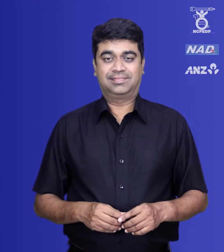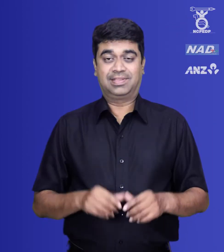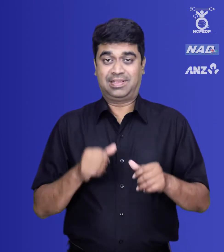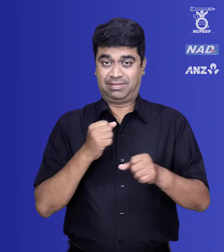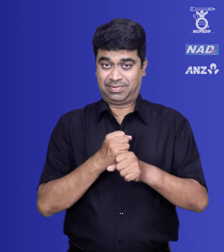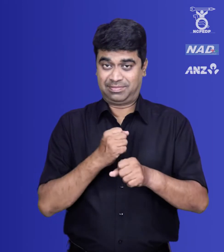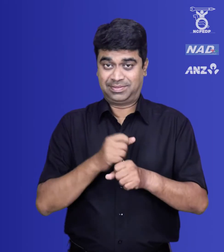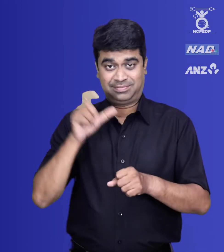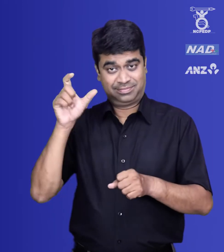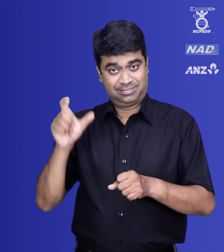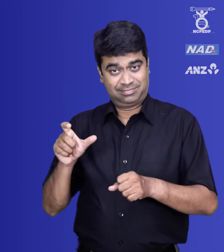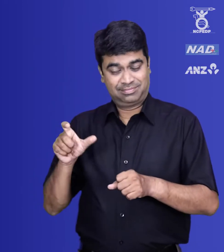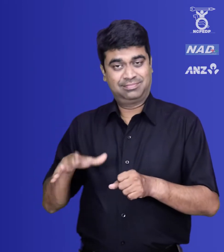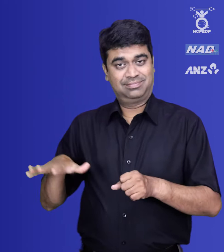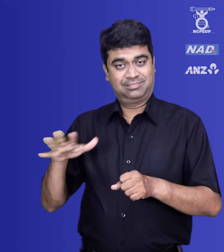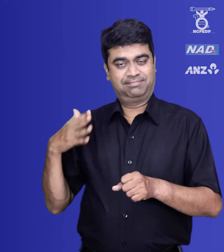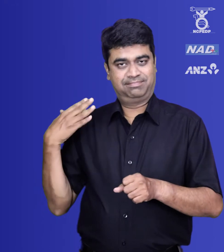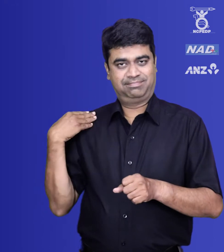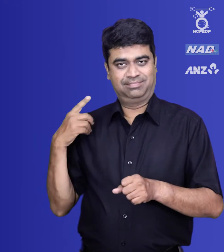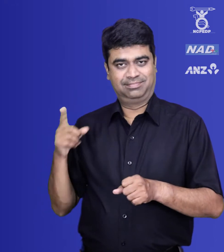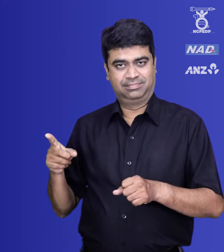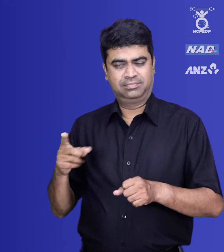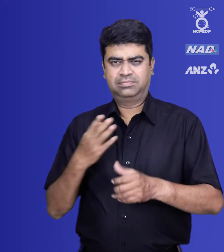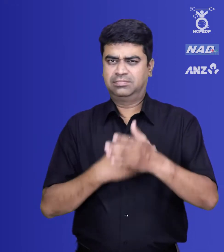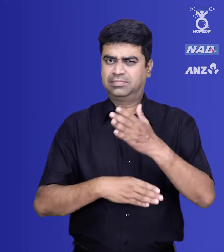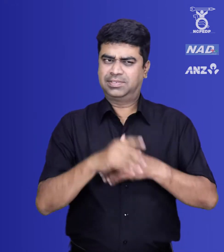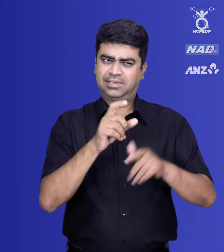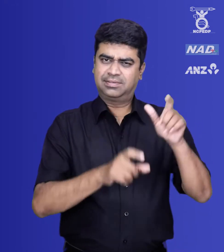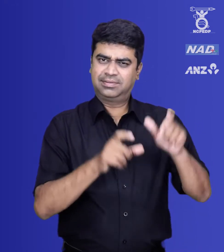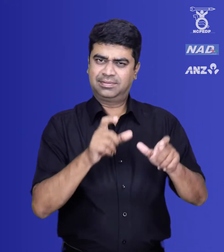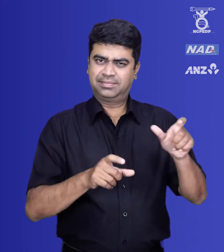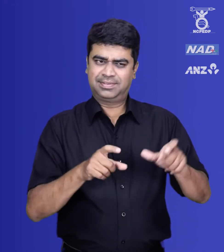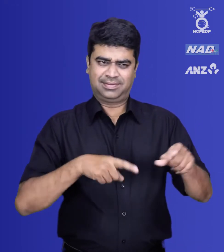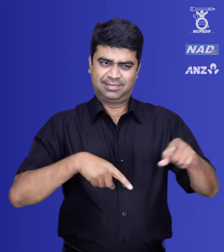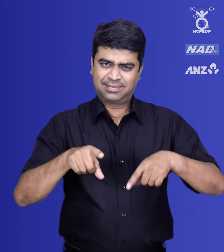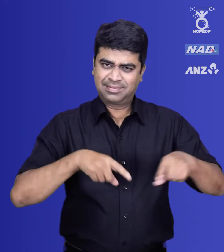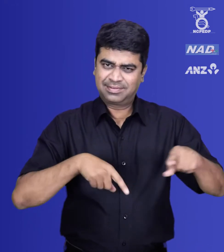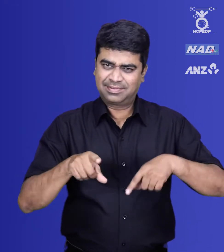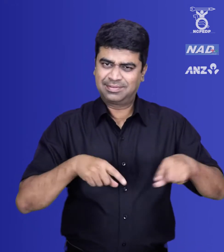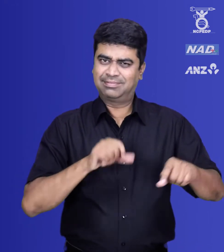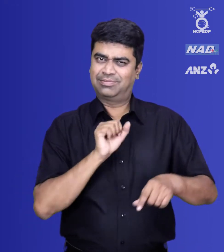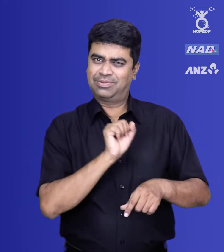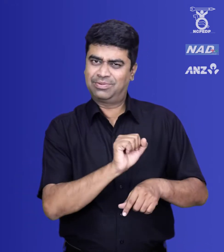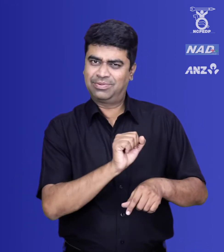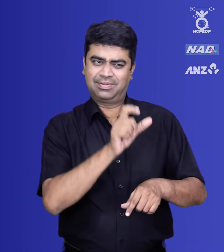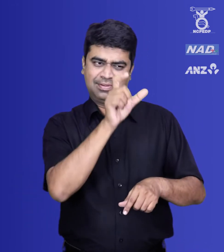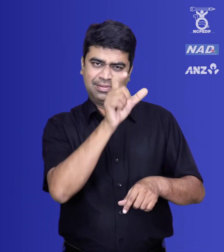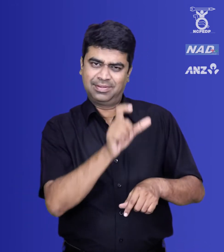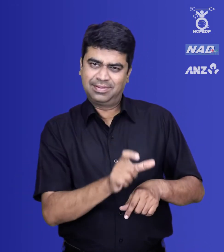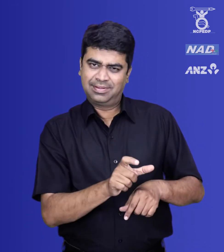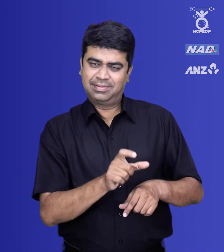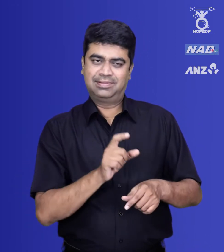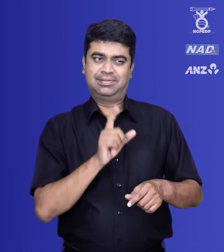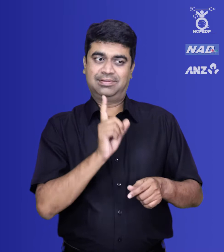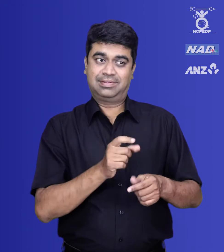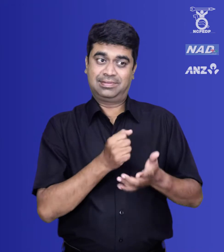The appropriate government shall develop schemes, programs to promote the personal mobility of persons with